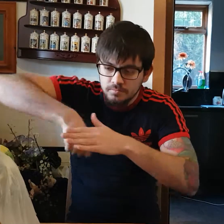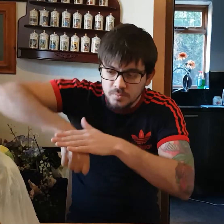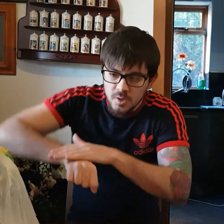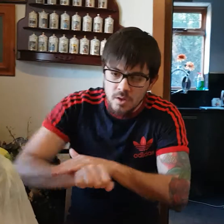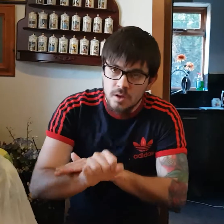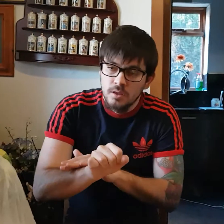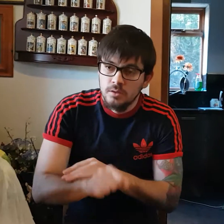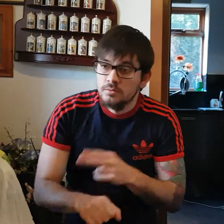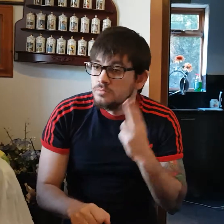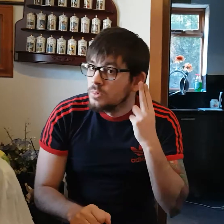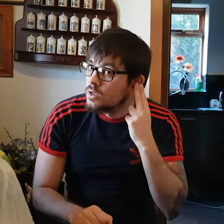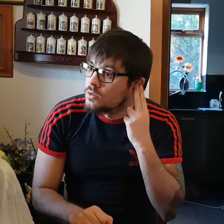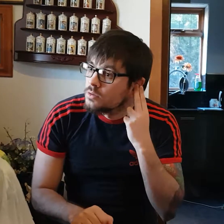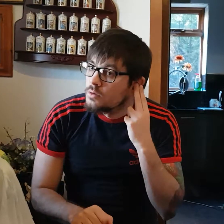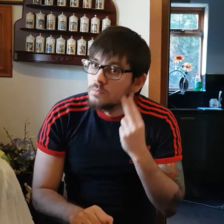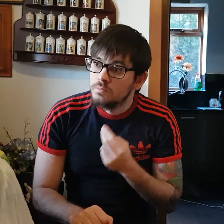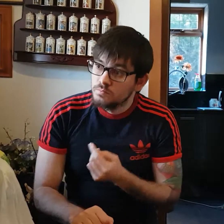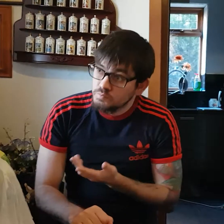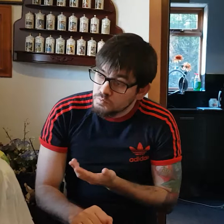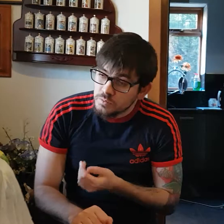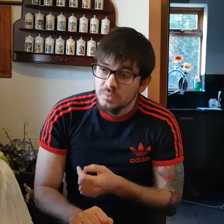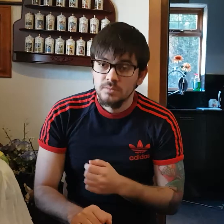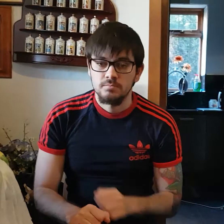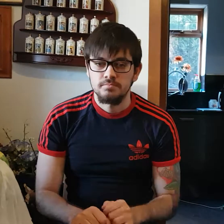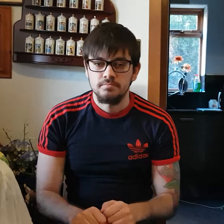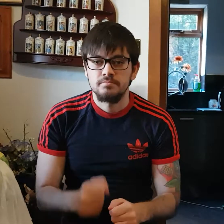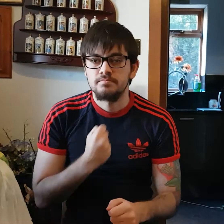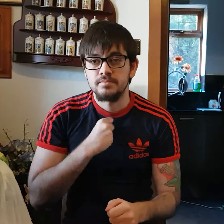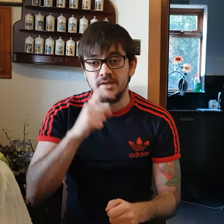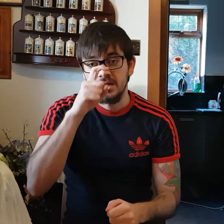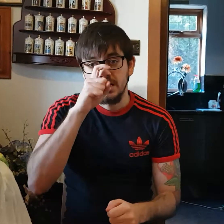I remind my sister that if the baby is born deaf,